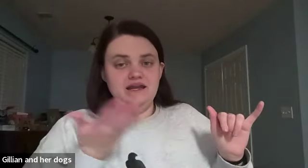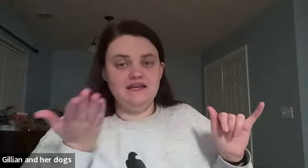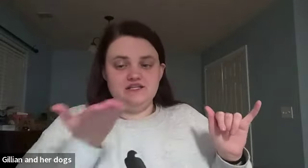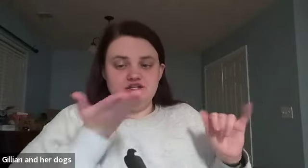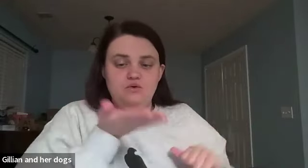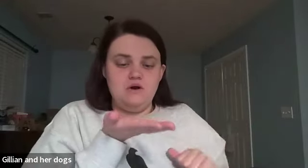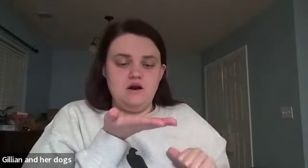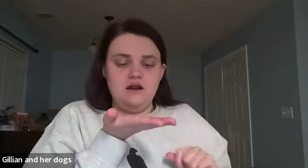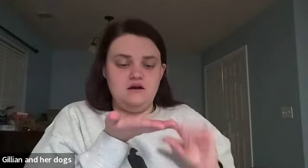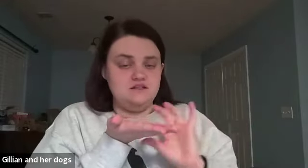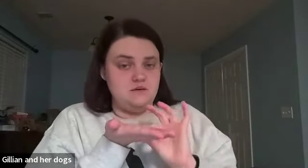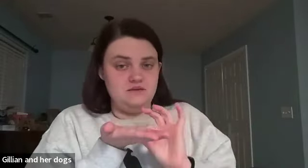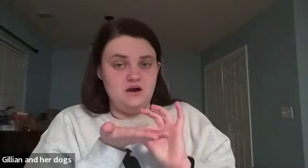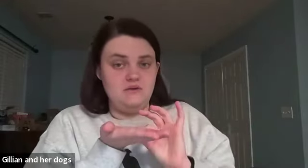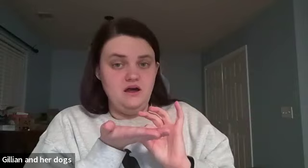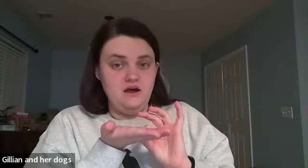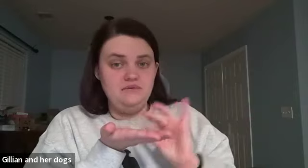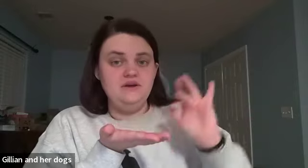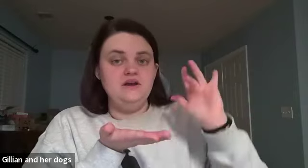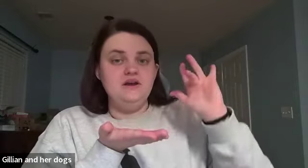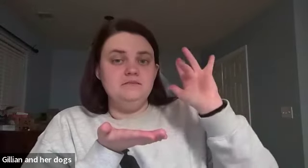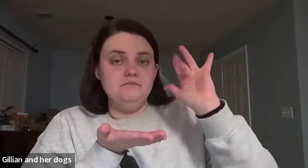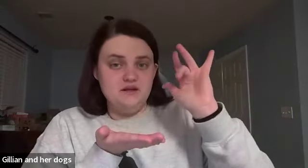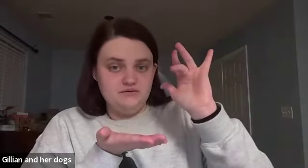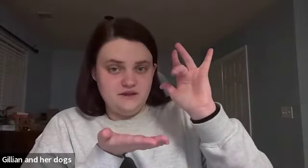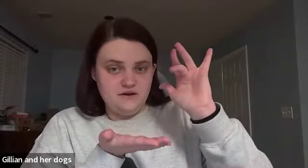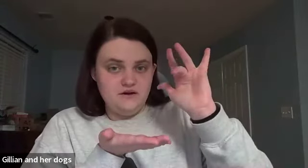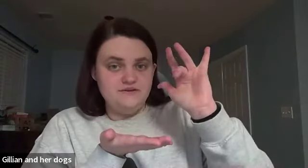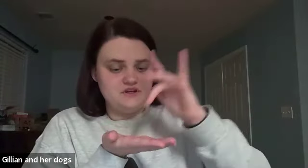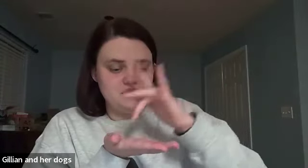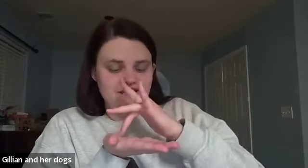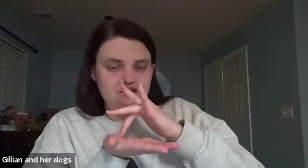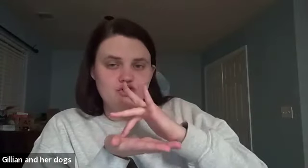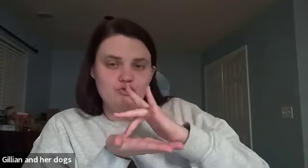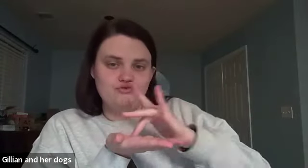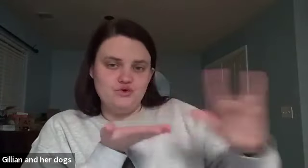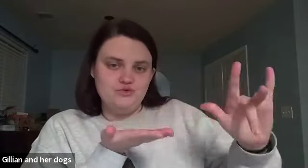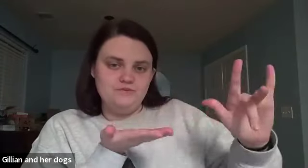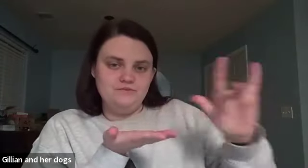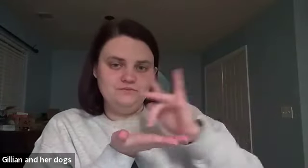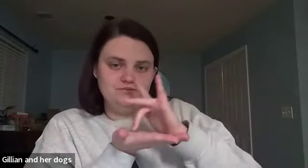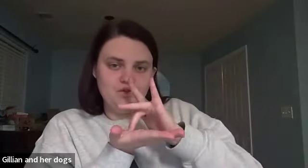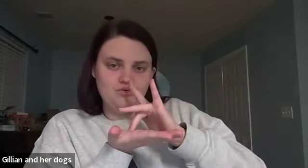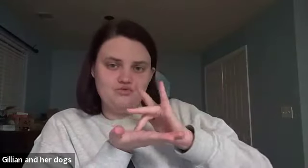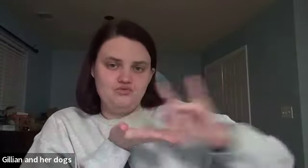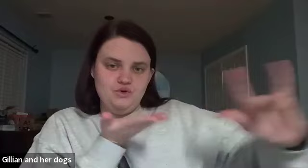one is your non-dominant palm up, middle finger of your dominant, and you go rude.